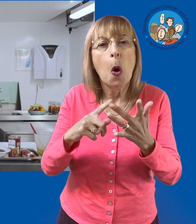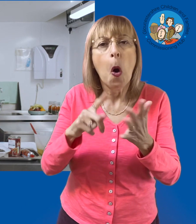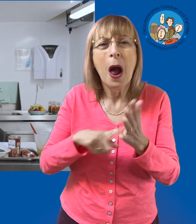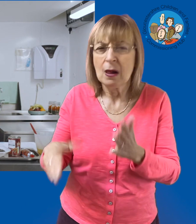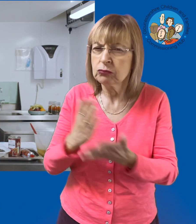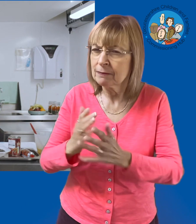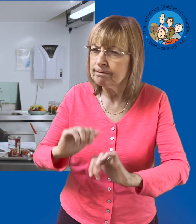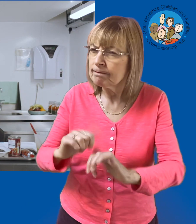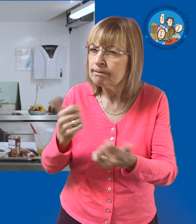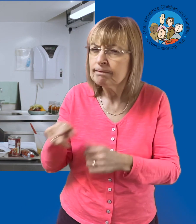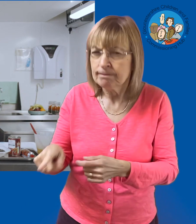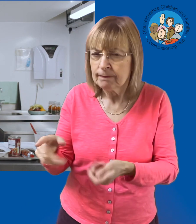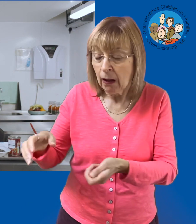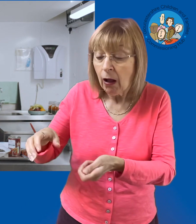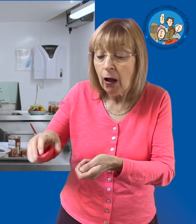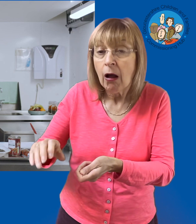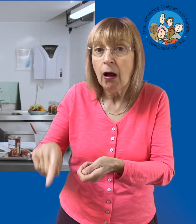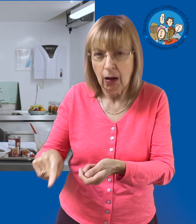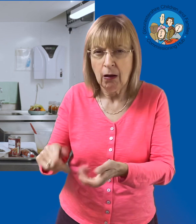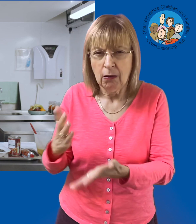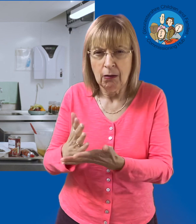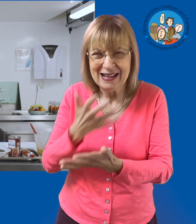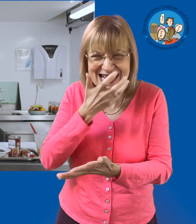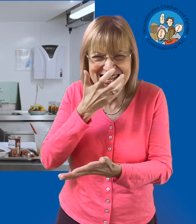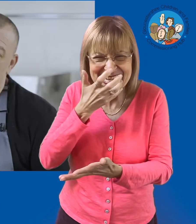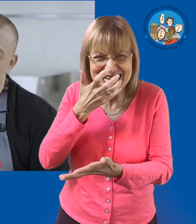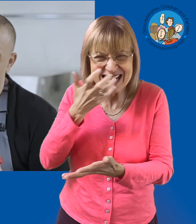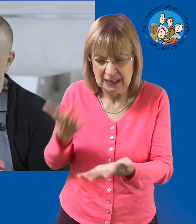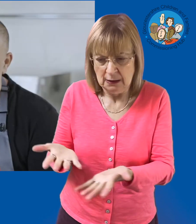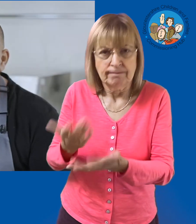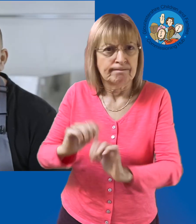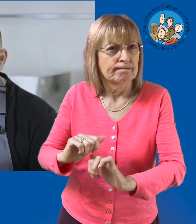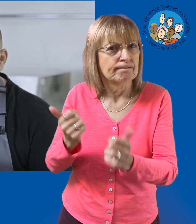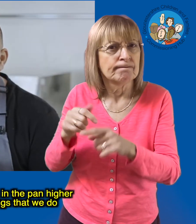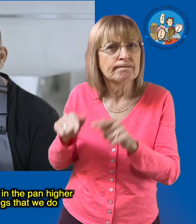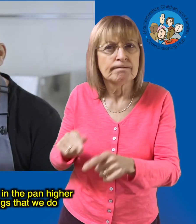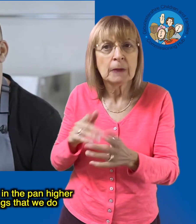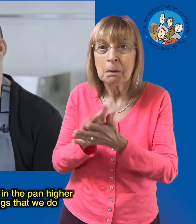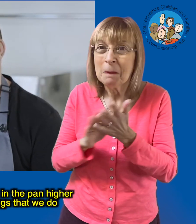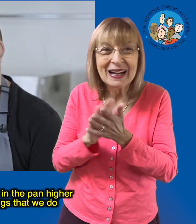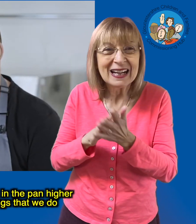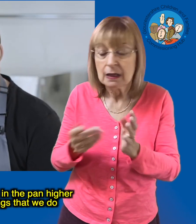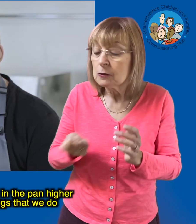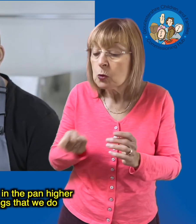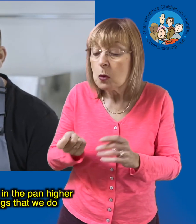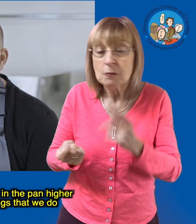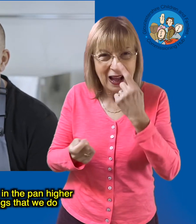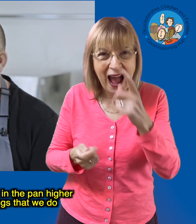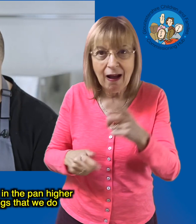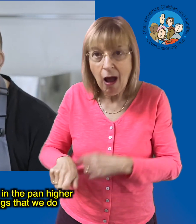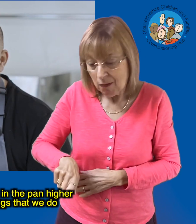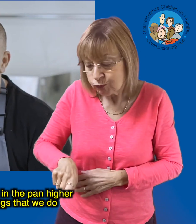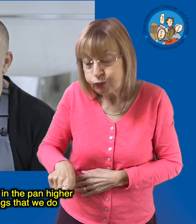right, rapeseed oil is really, really good. It's got a high smoking point, so it means that you can actually take